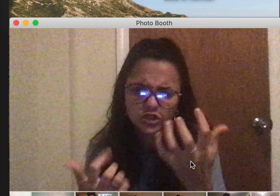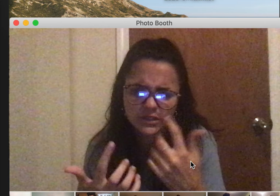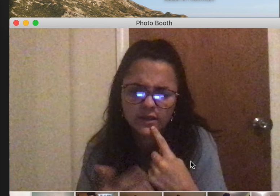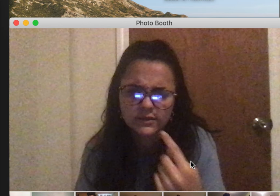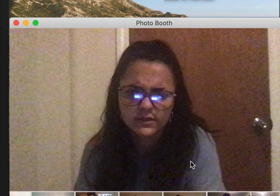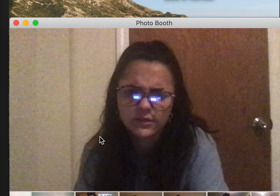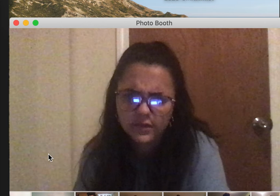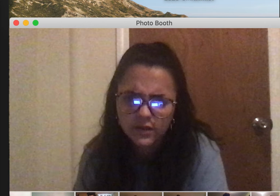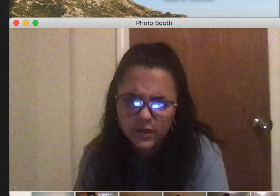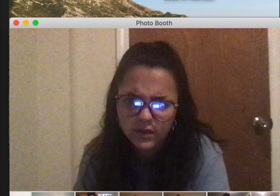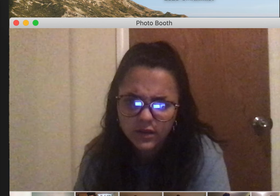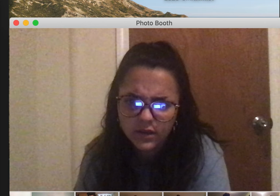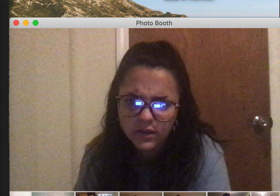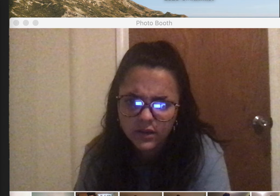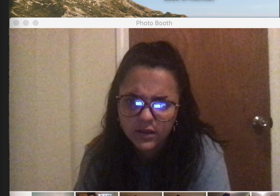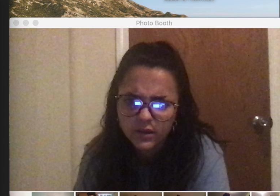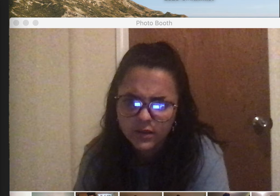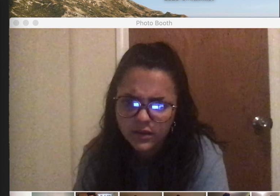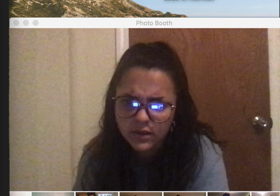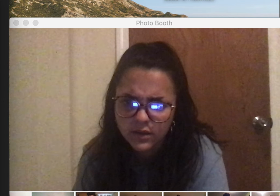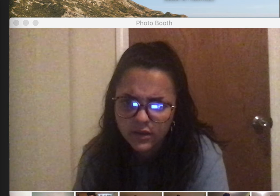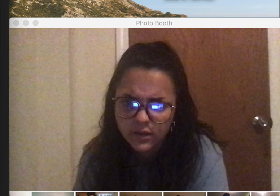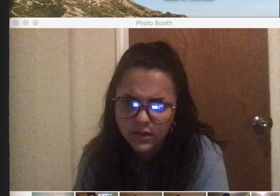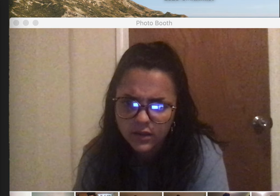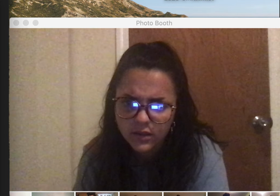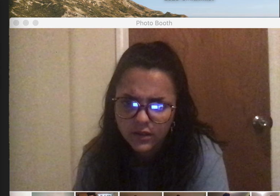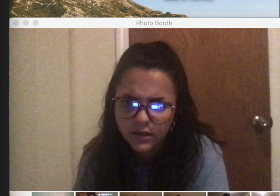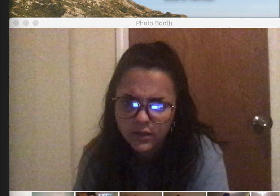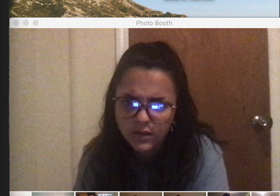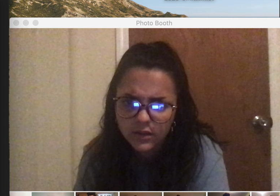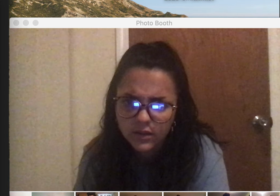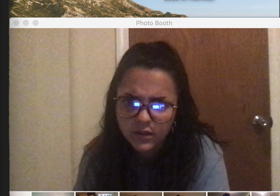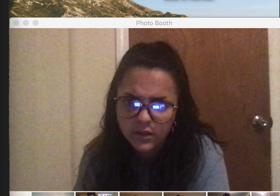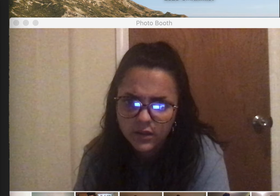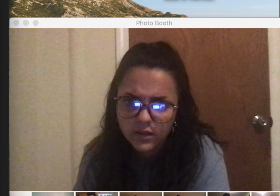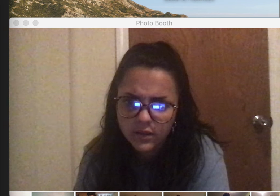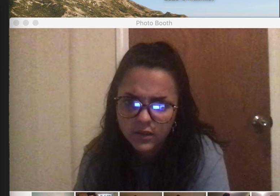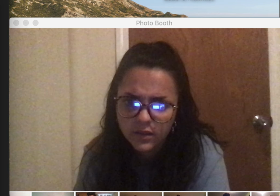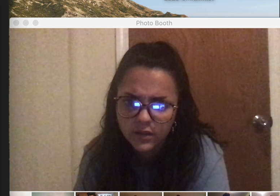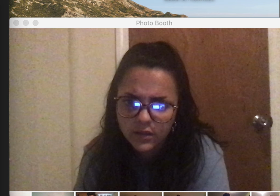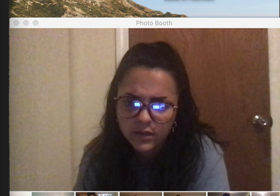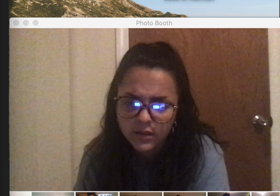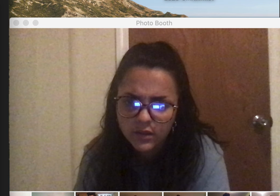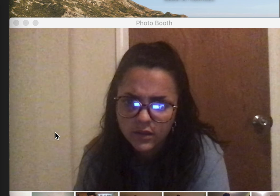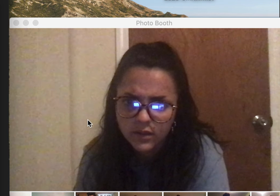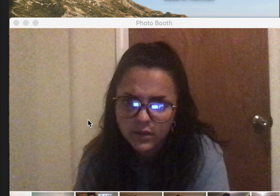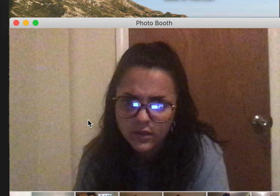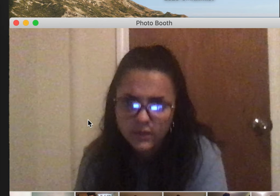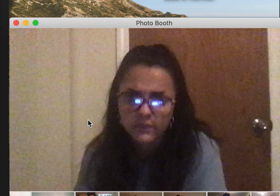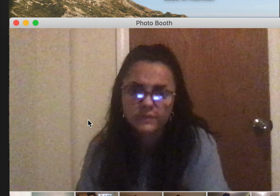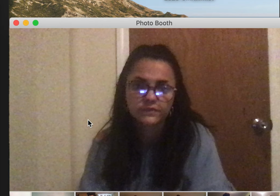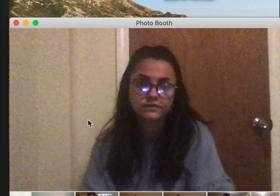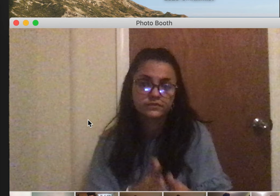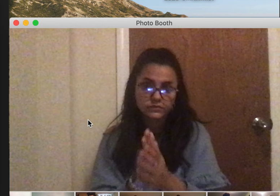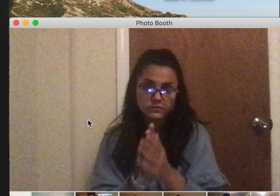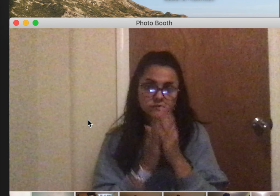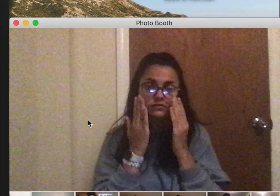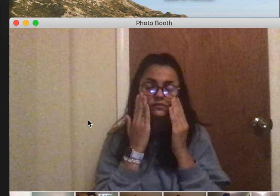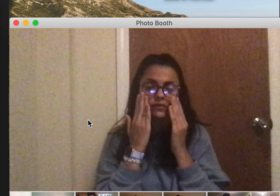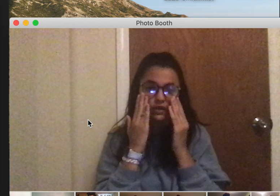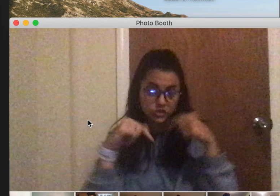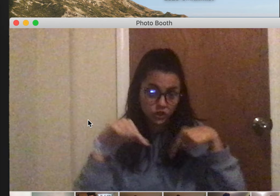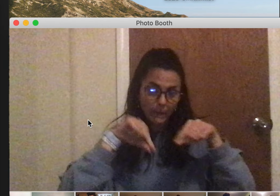over this and the homework from last night. Post you guys some practice. Upload your notes, pause the video, go back if you